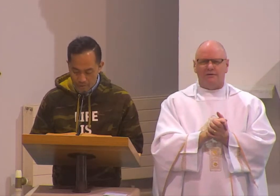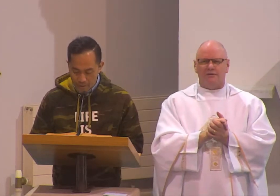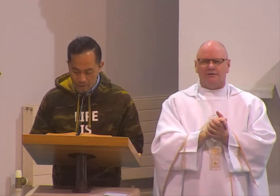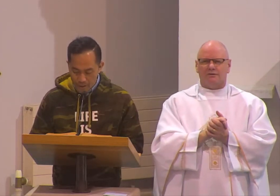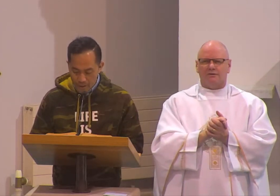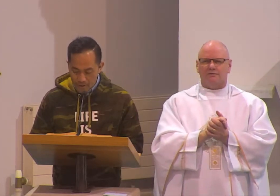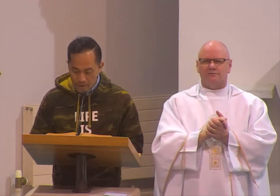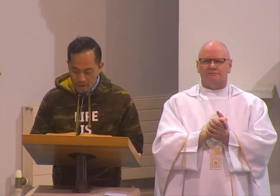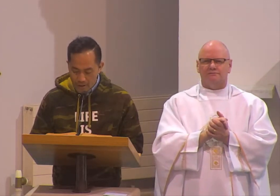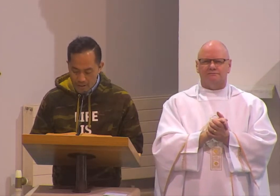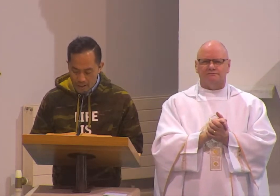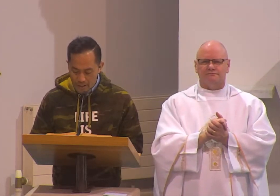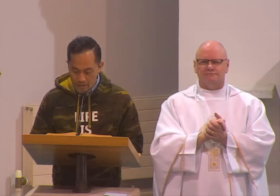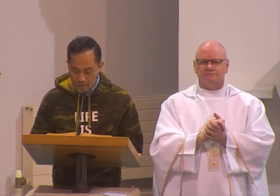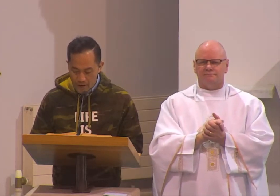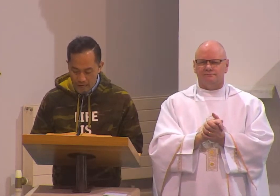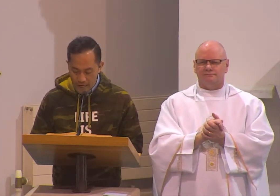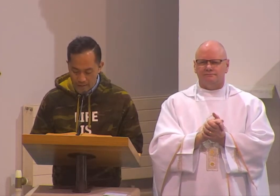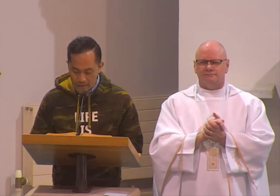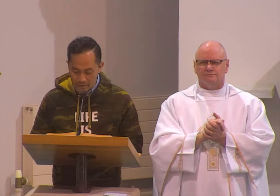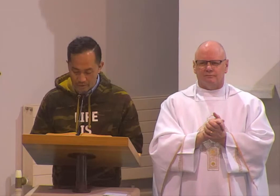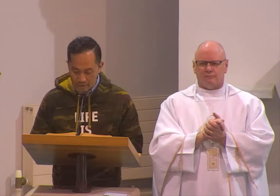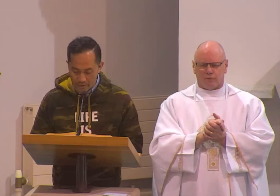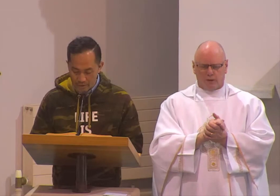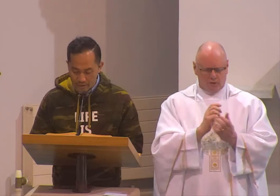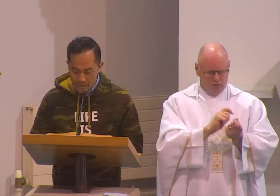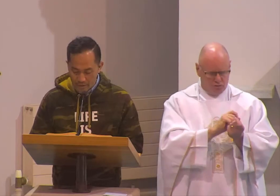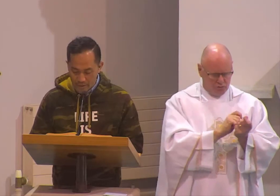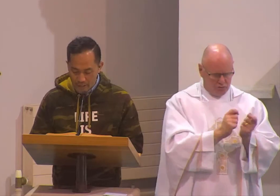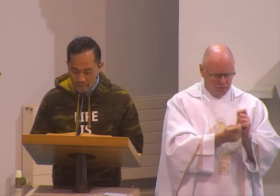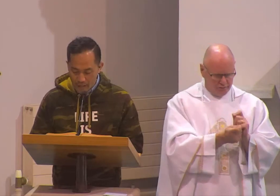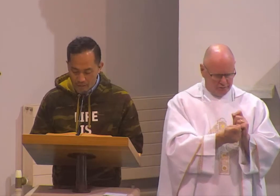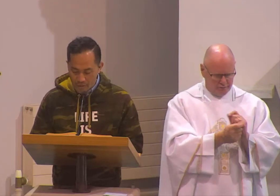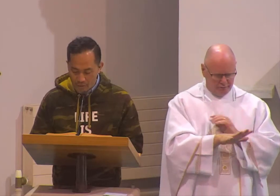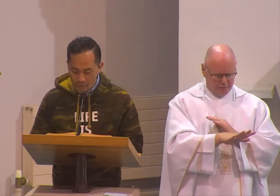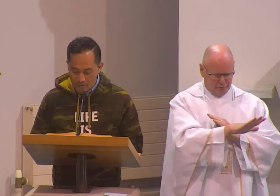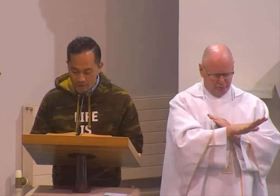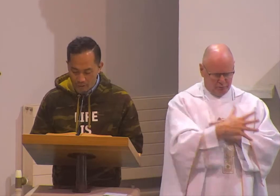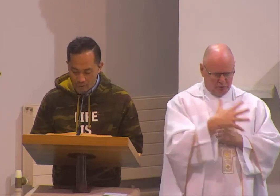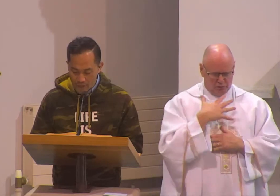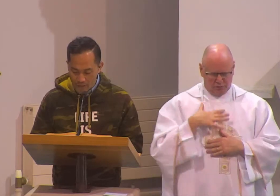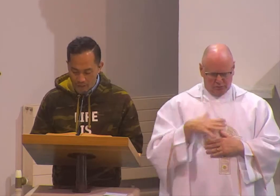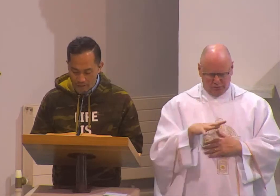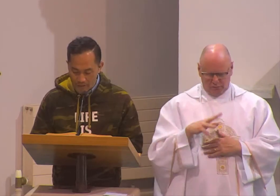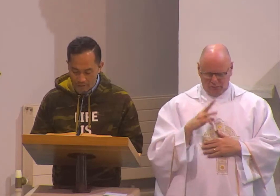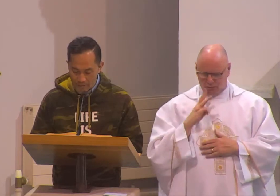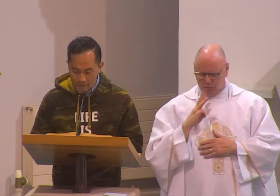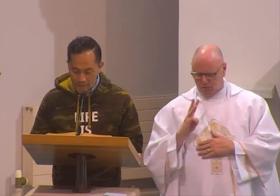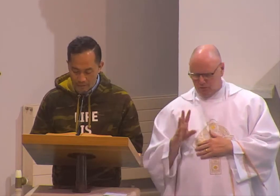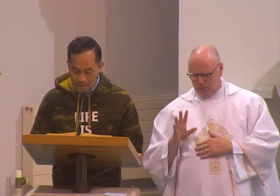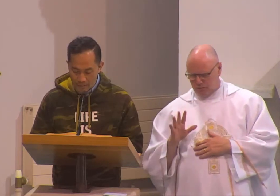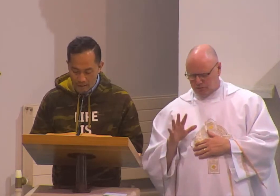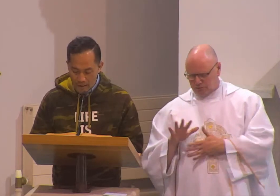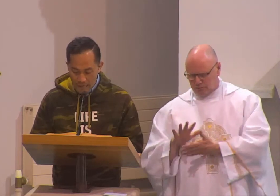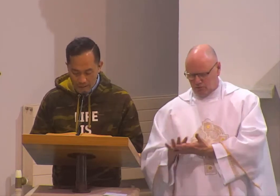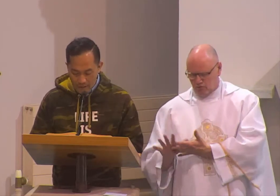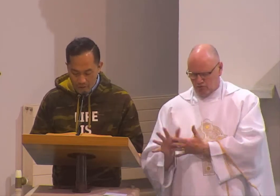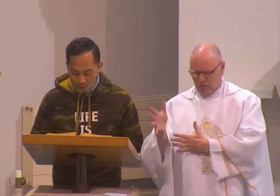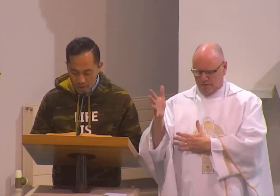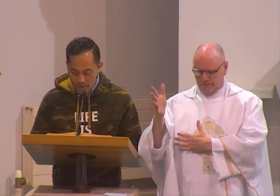He turned the sea into dry land. They passed through the river dry shed. Let our joy then